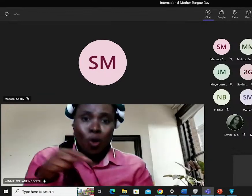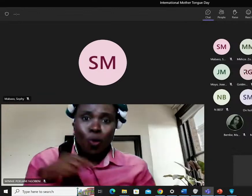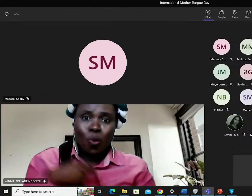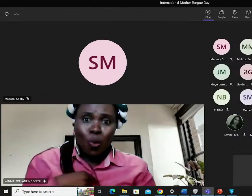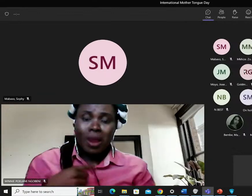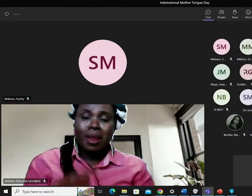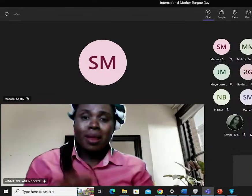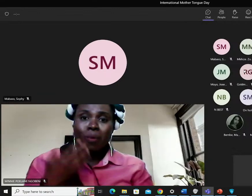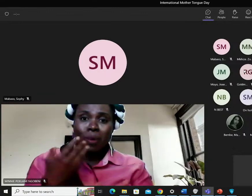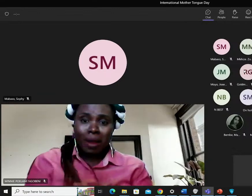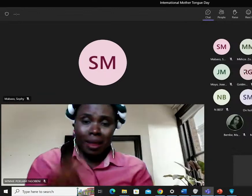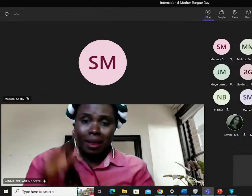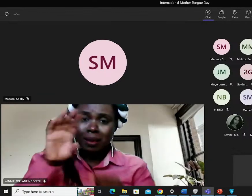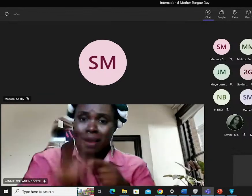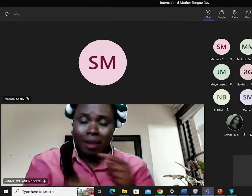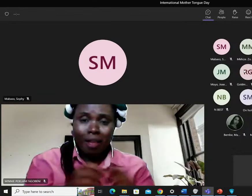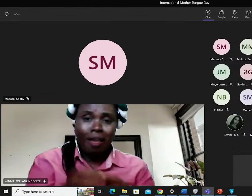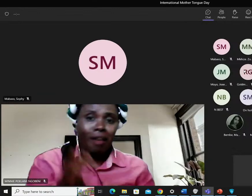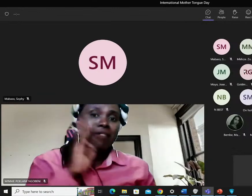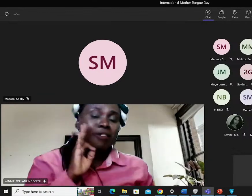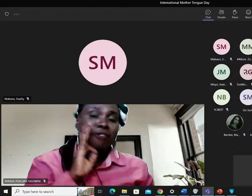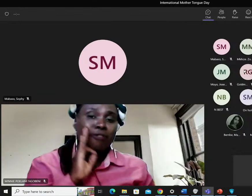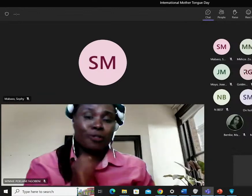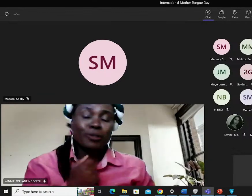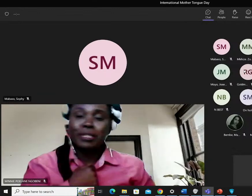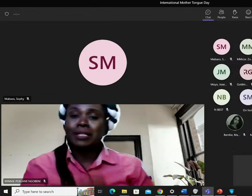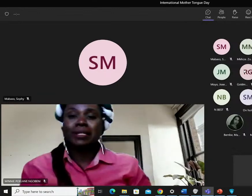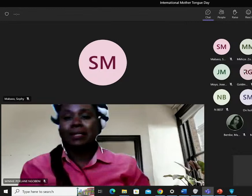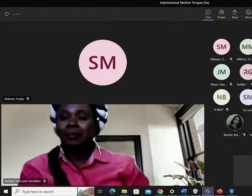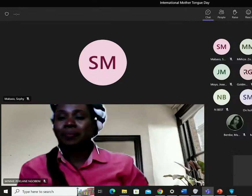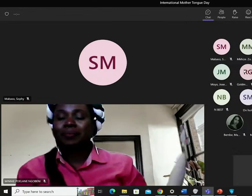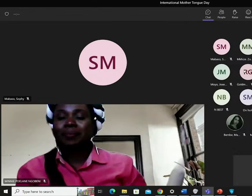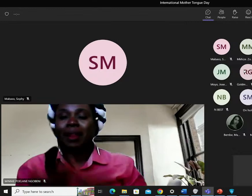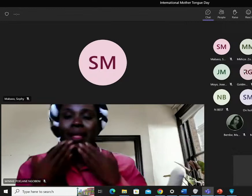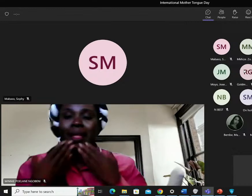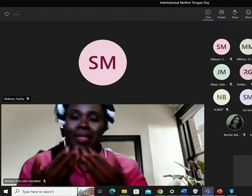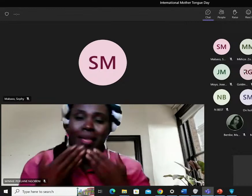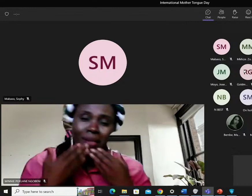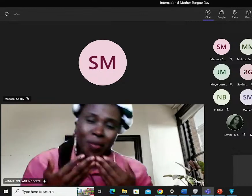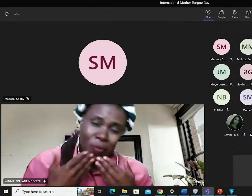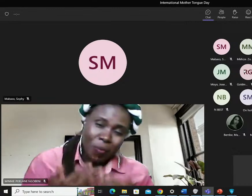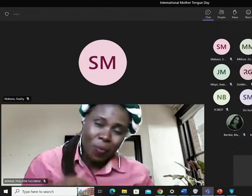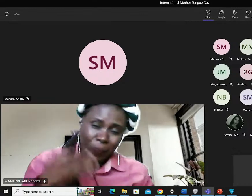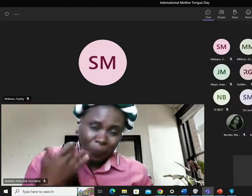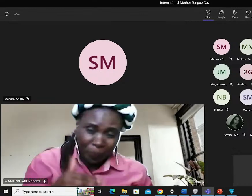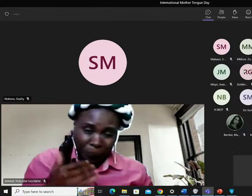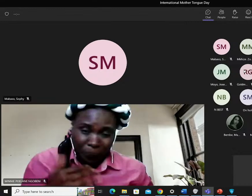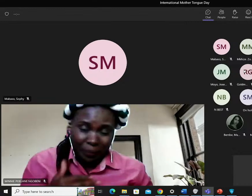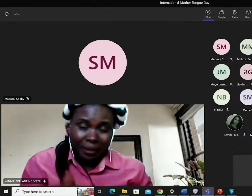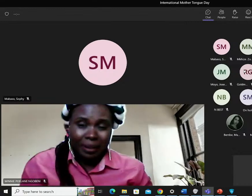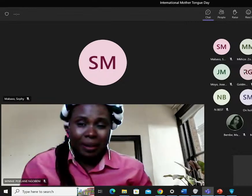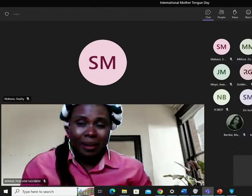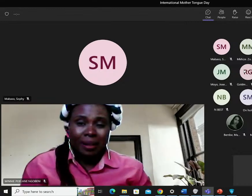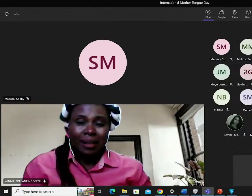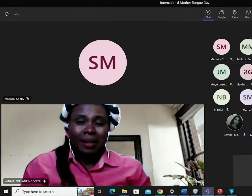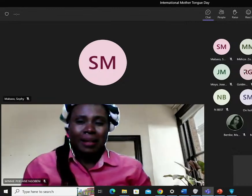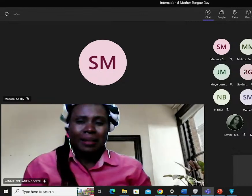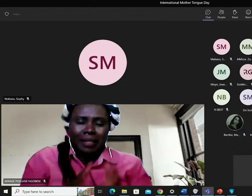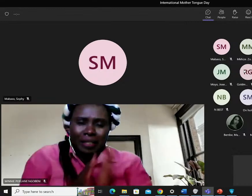reap the fruits. Enkosi kakhulu Inganati, ithi lonto